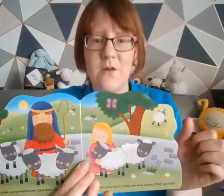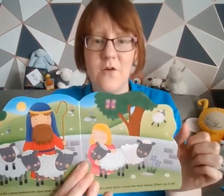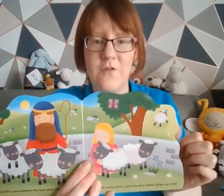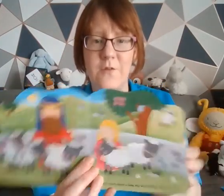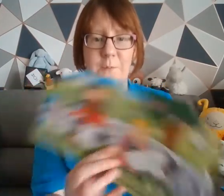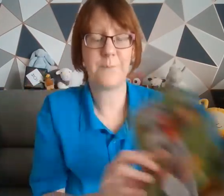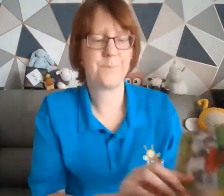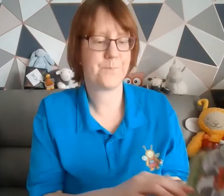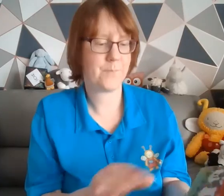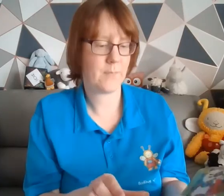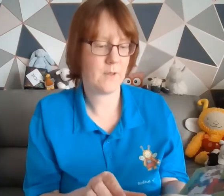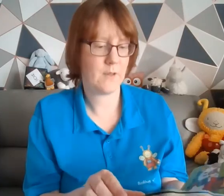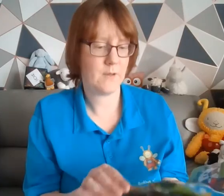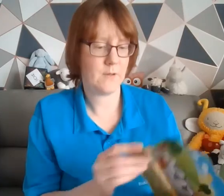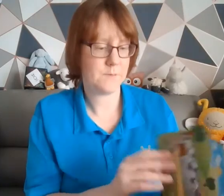off.